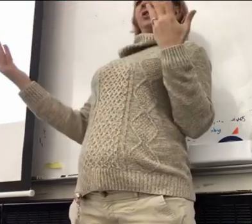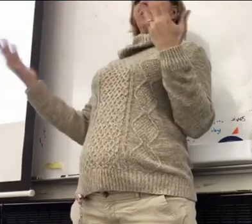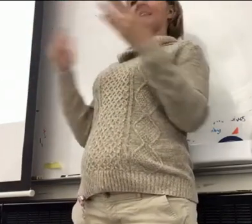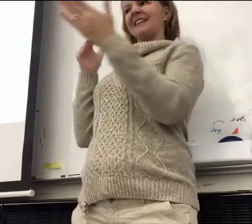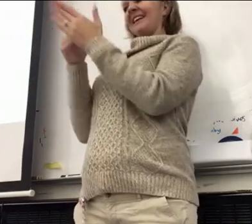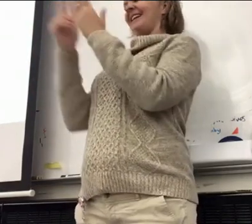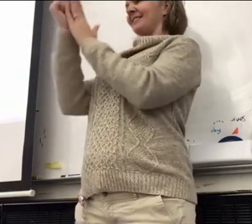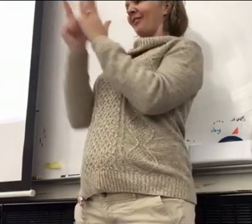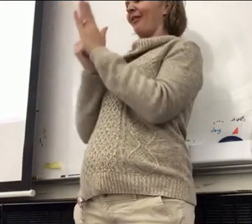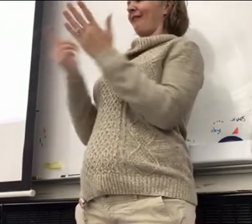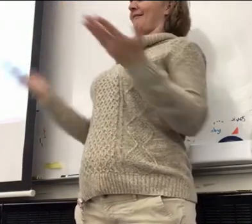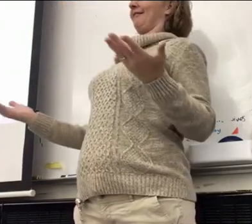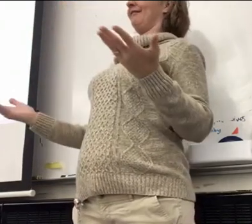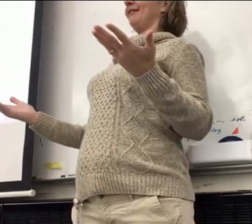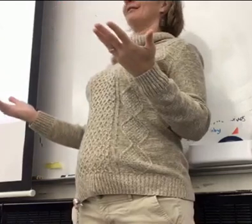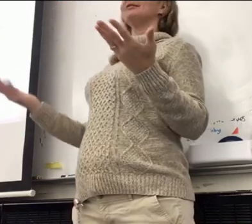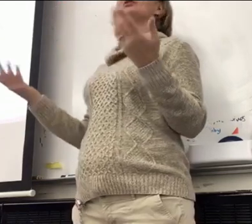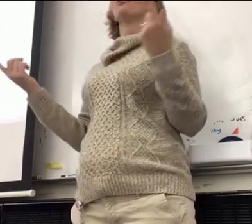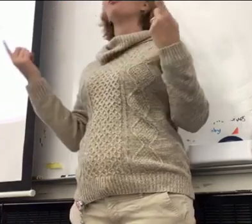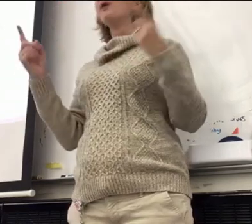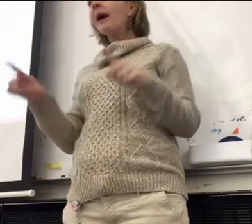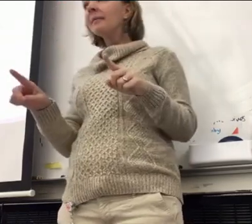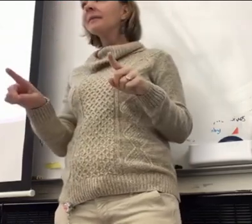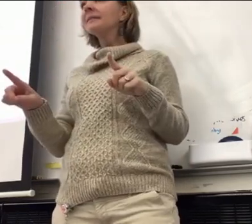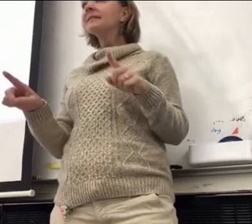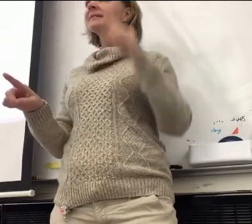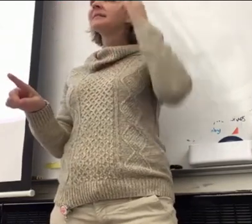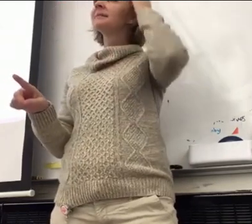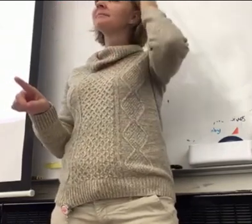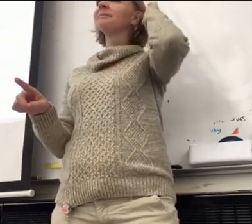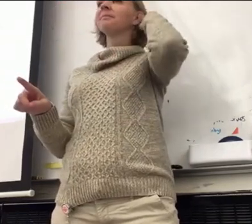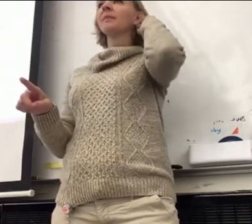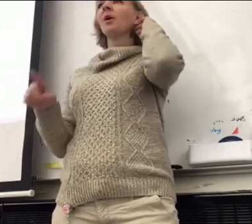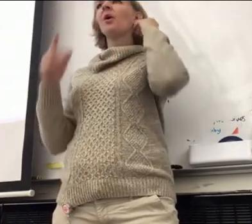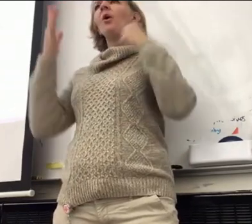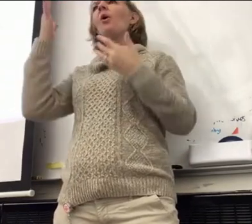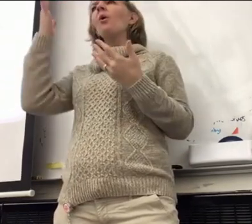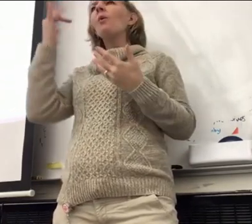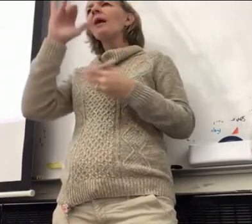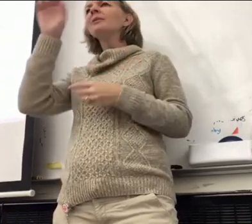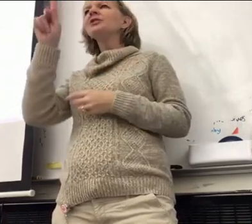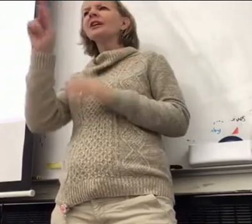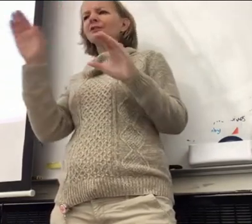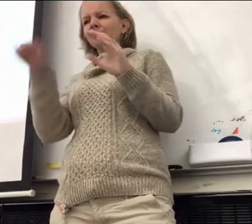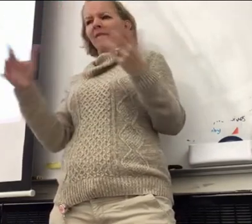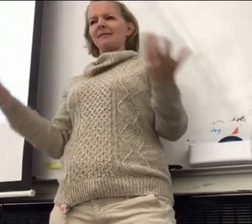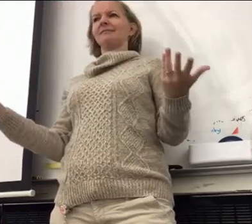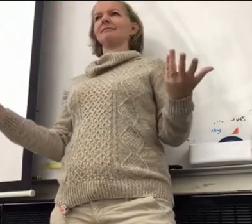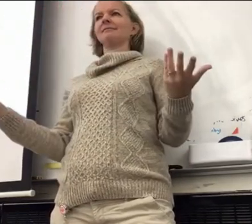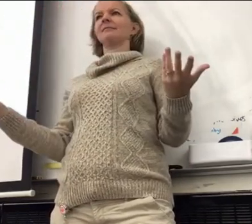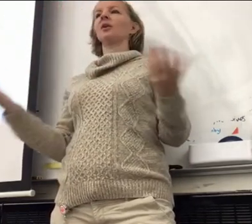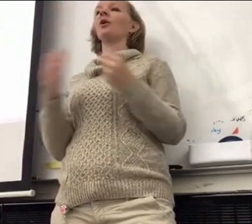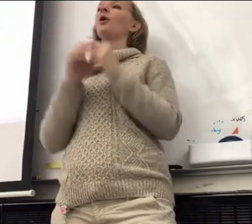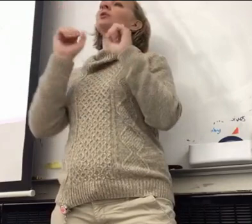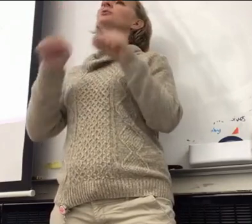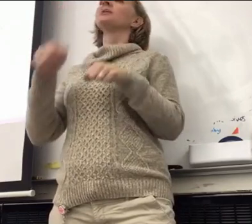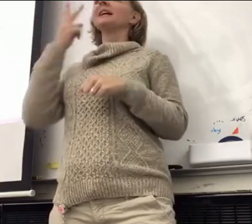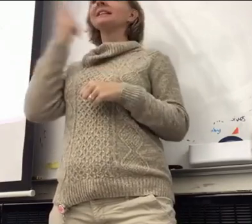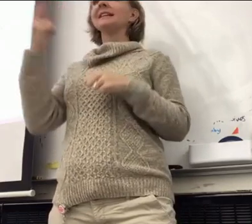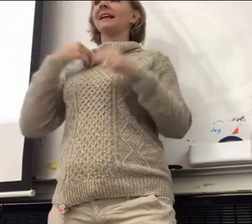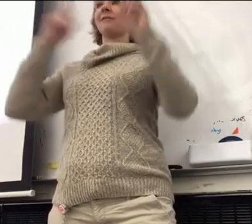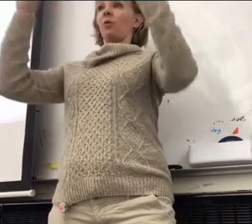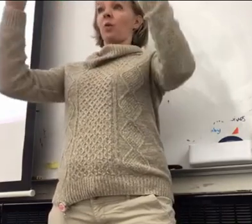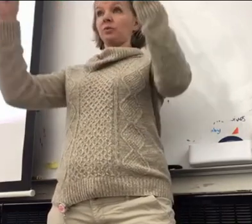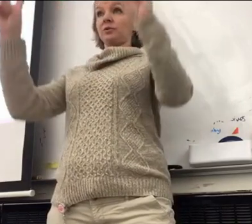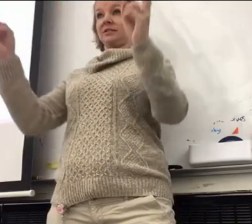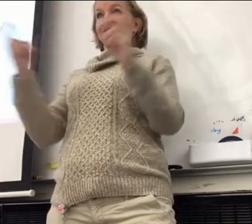is against the law. Well, what happens is why would Andrew Jackson do this? Well, we can see, here's some quotes from